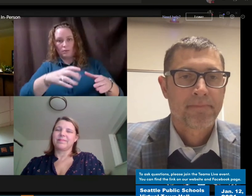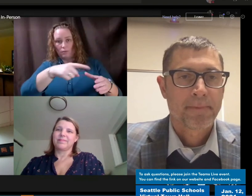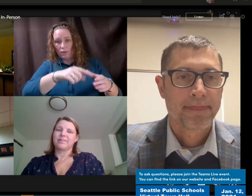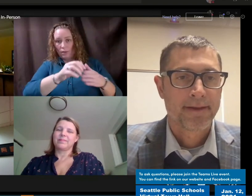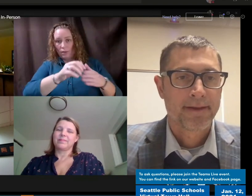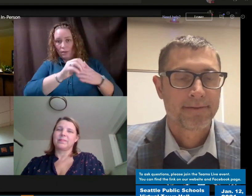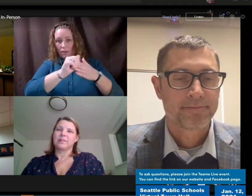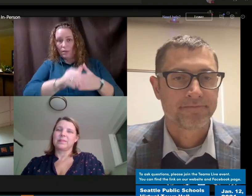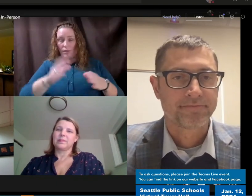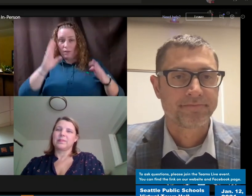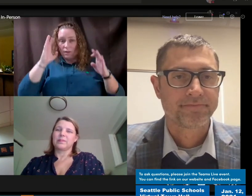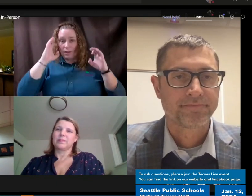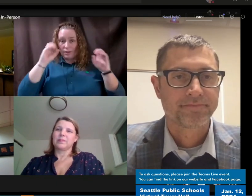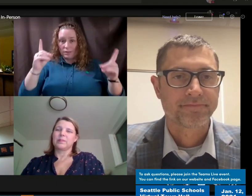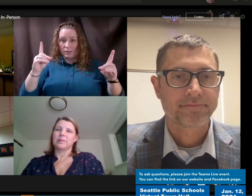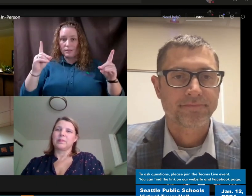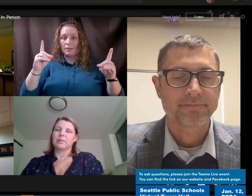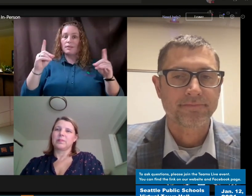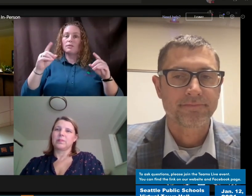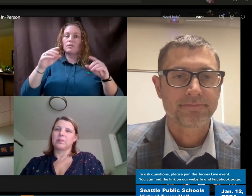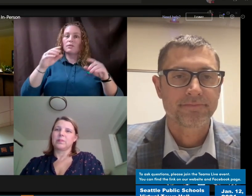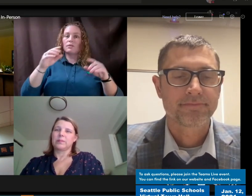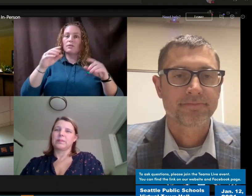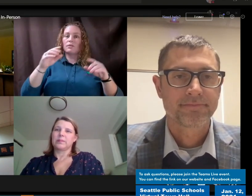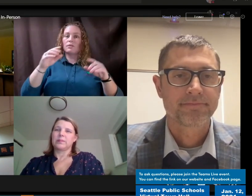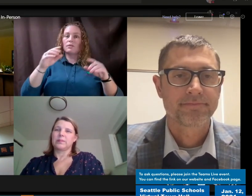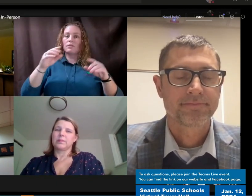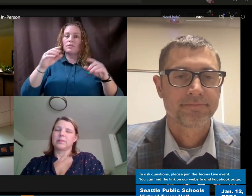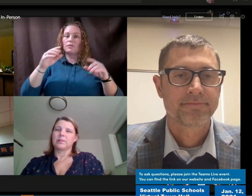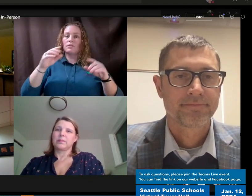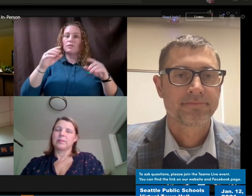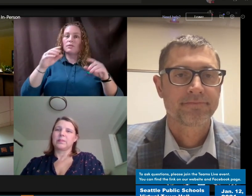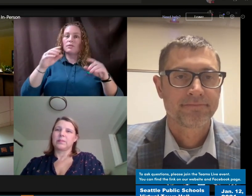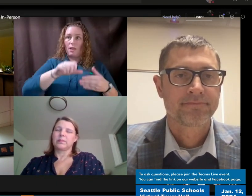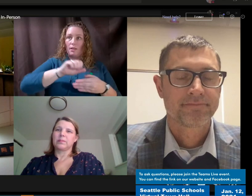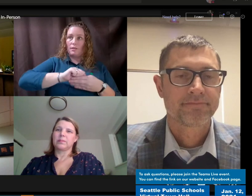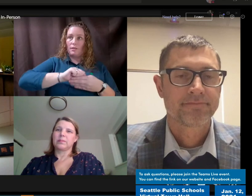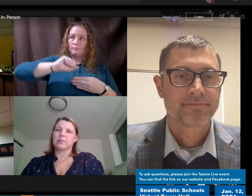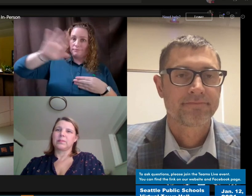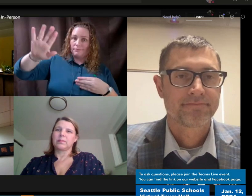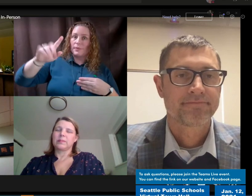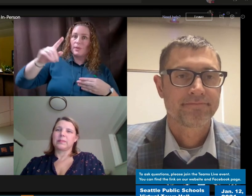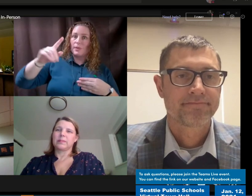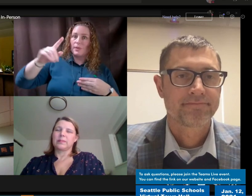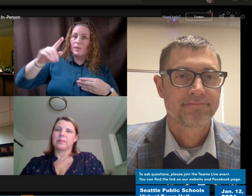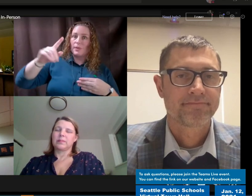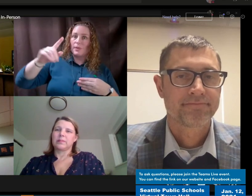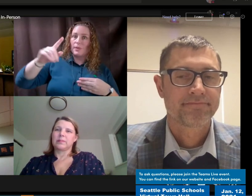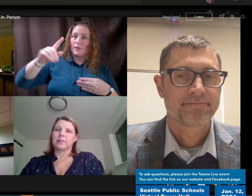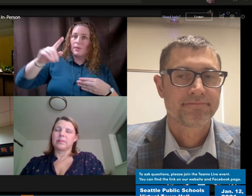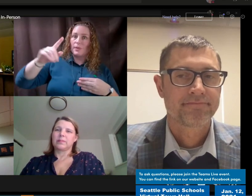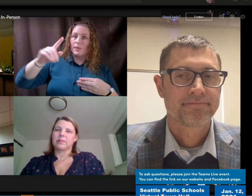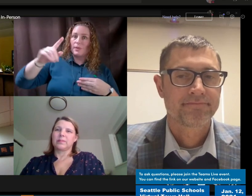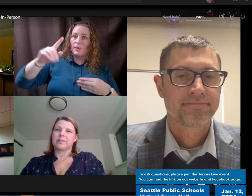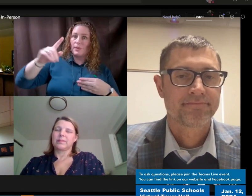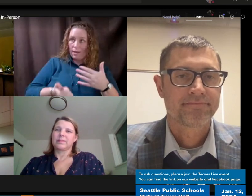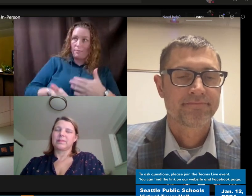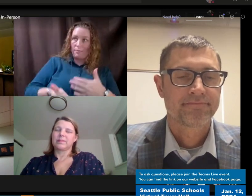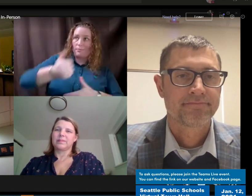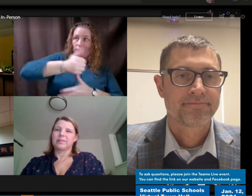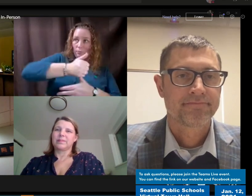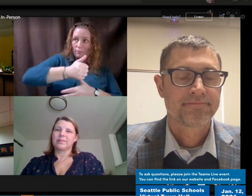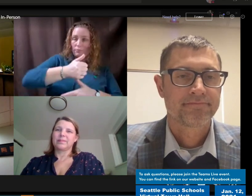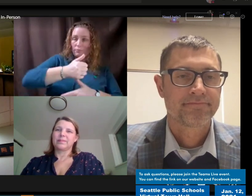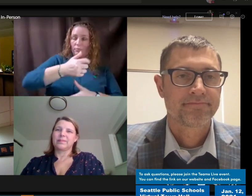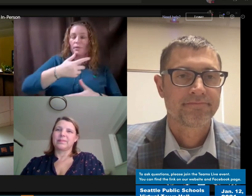education committees down in Olympia also wrote a letter asking that our educators be prioritized across the state. So that's currently where we are.